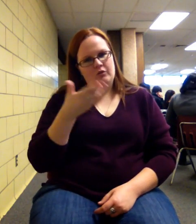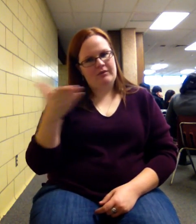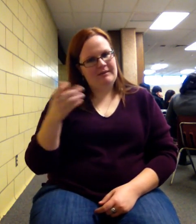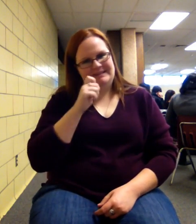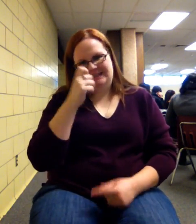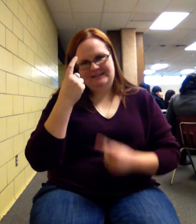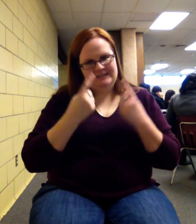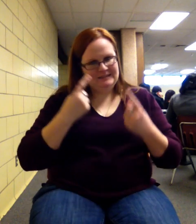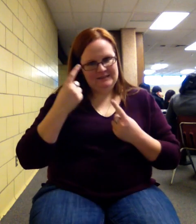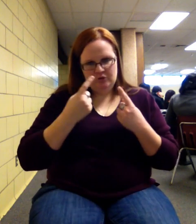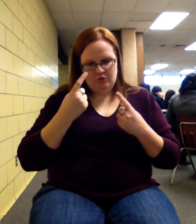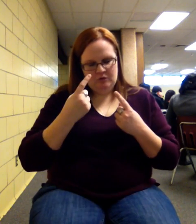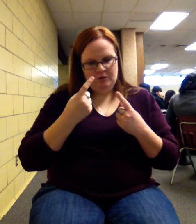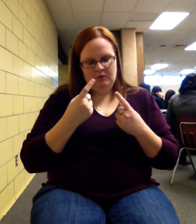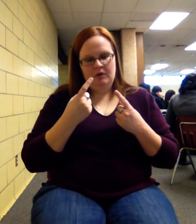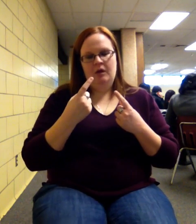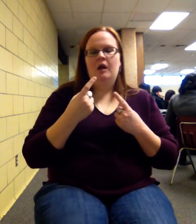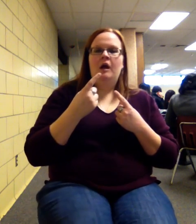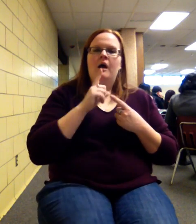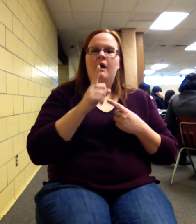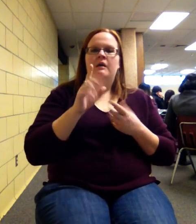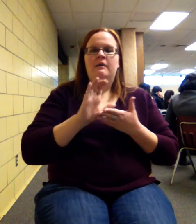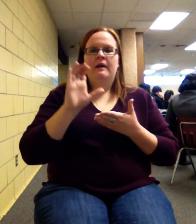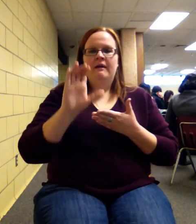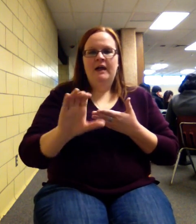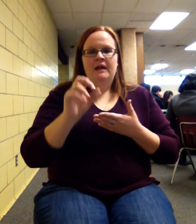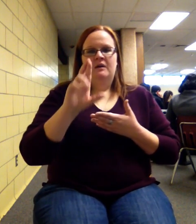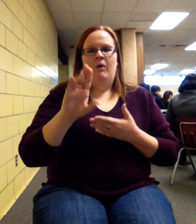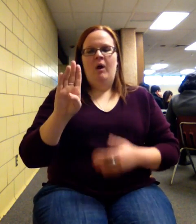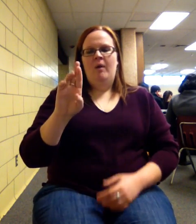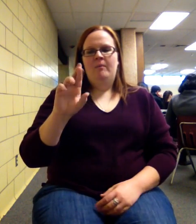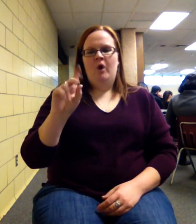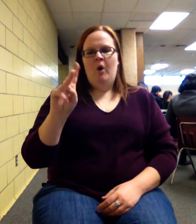account is investment or brokerage fees.